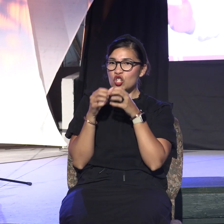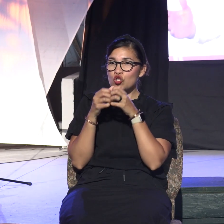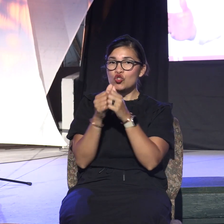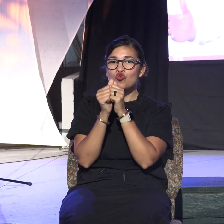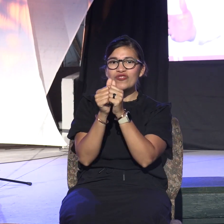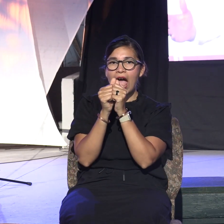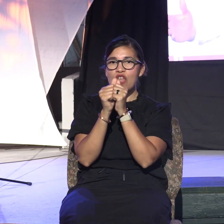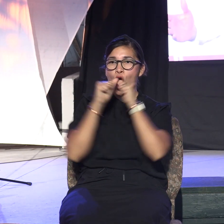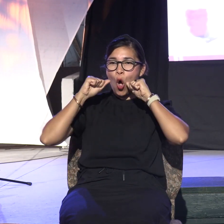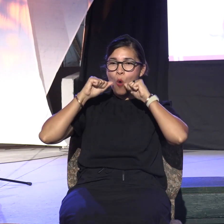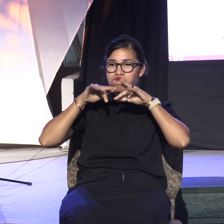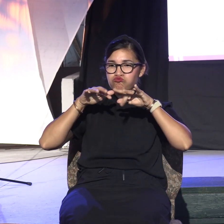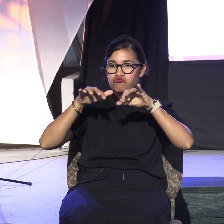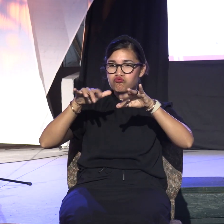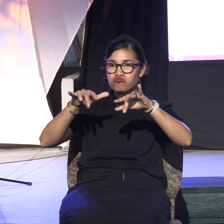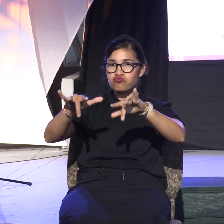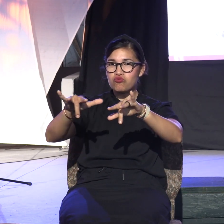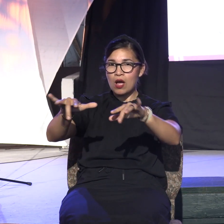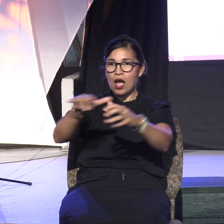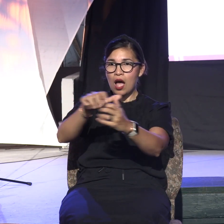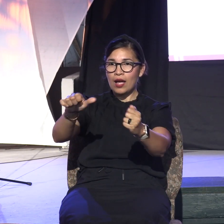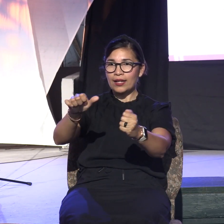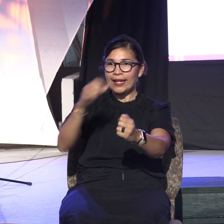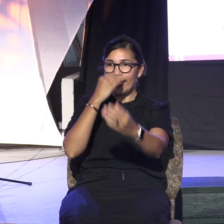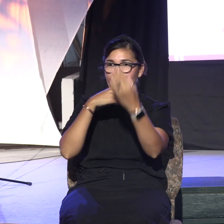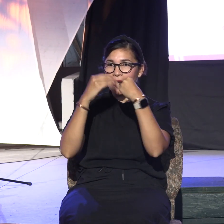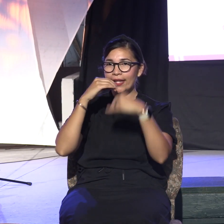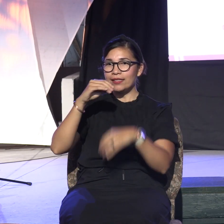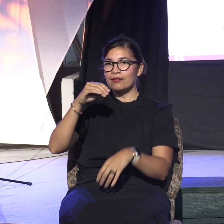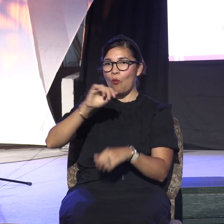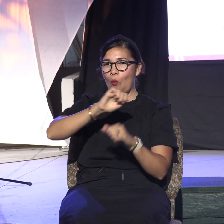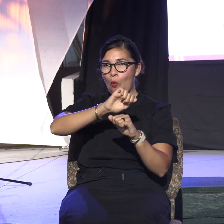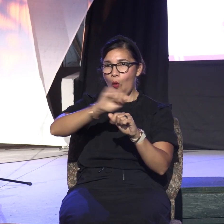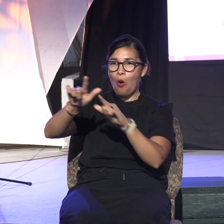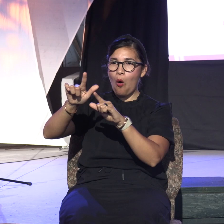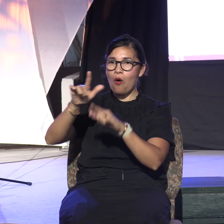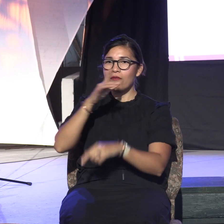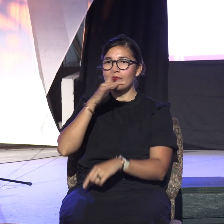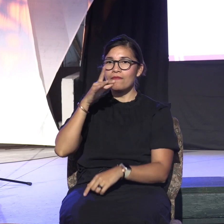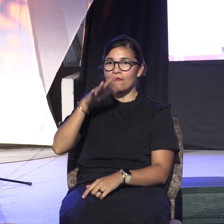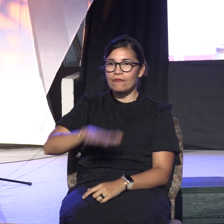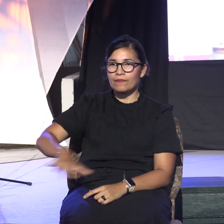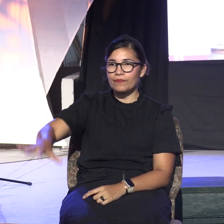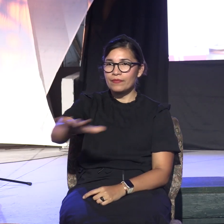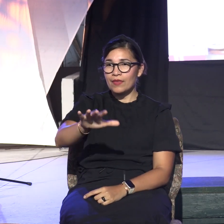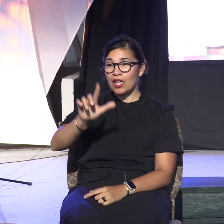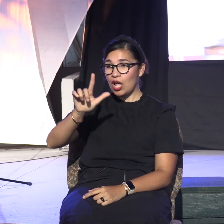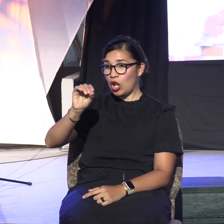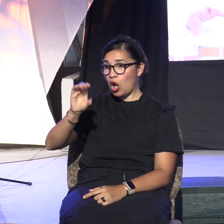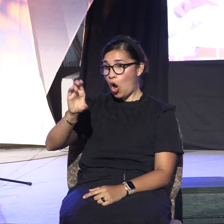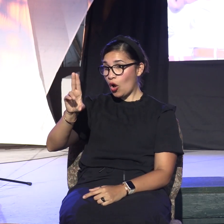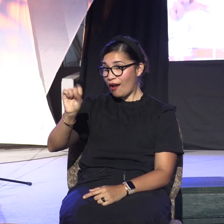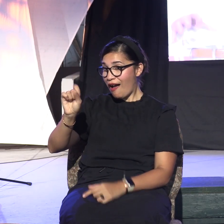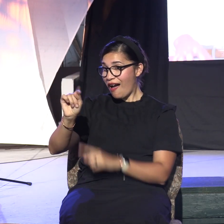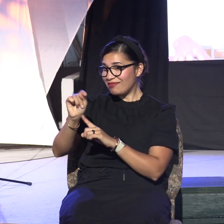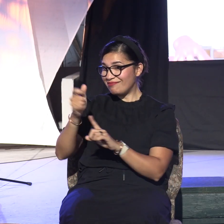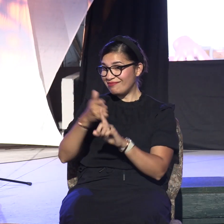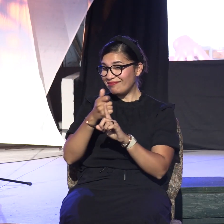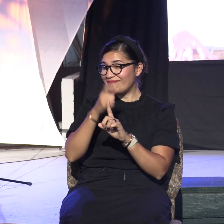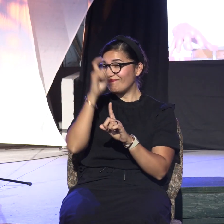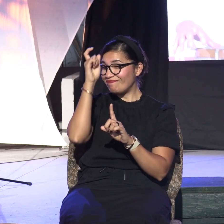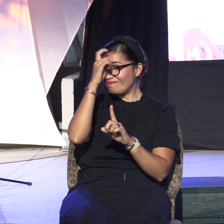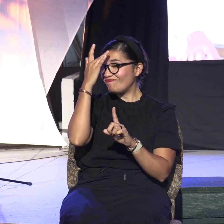tells us that we must live in community. And so this week,